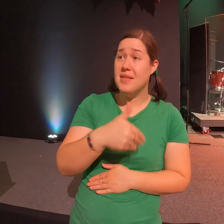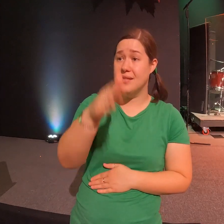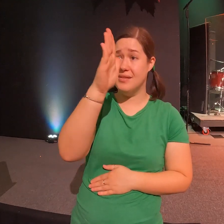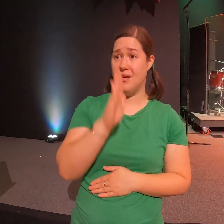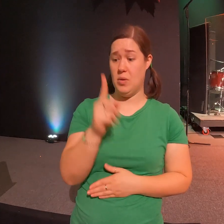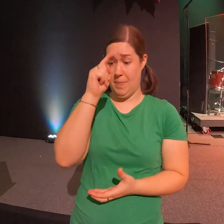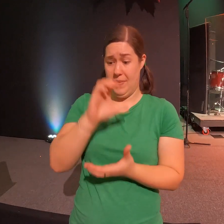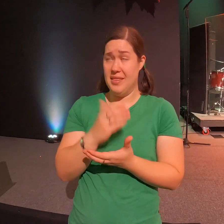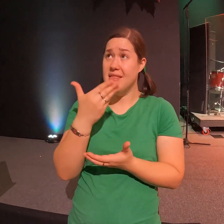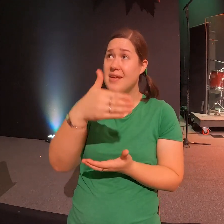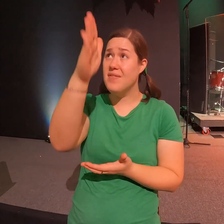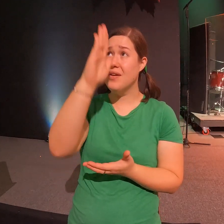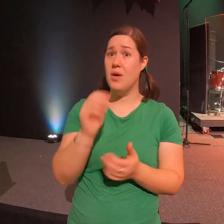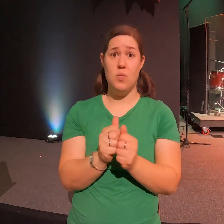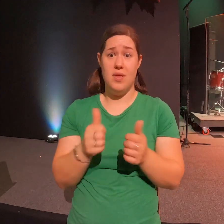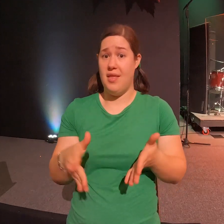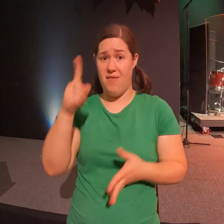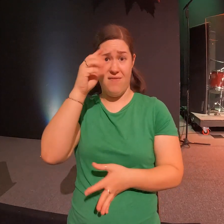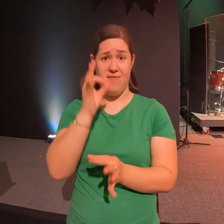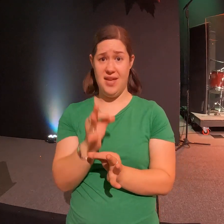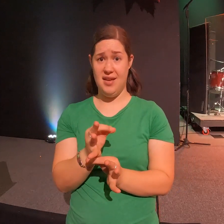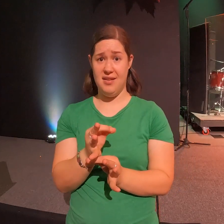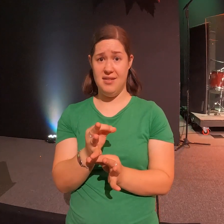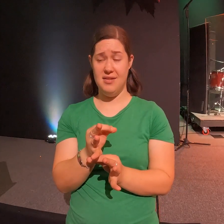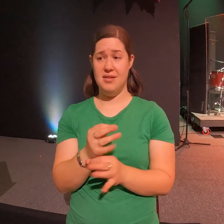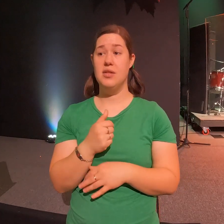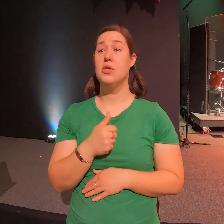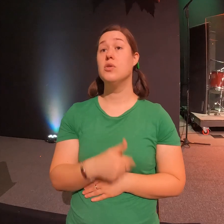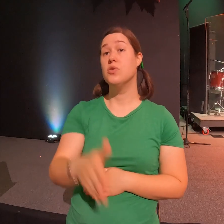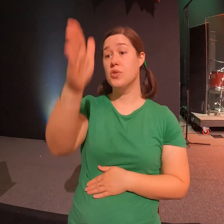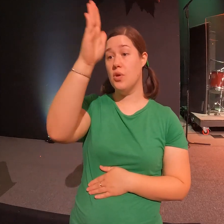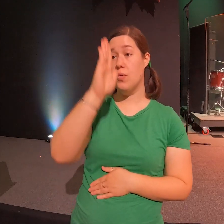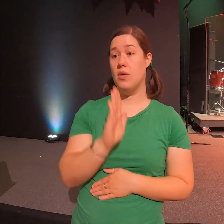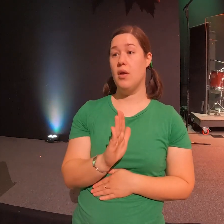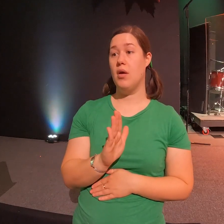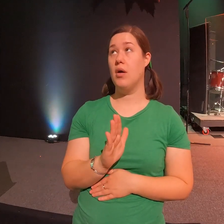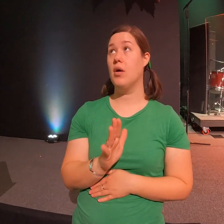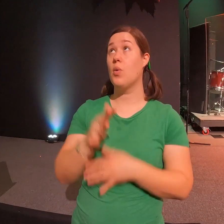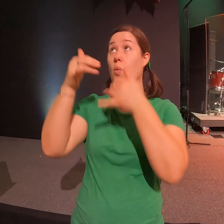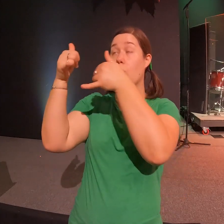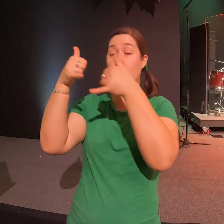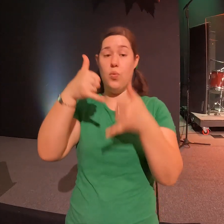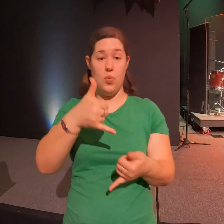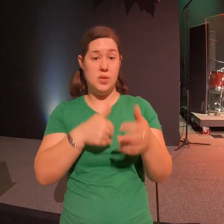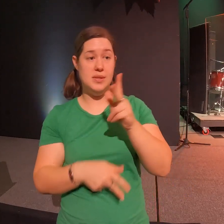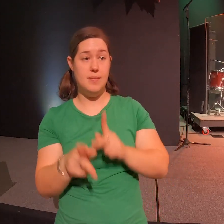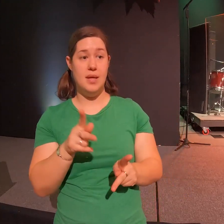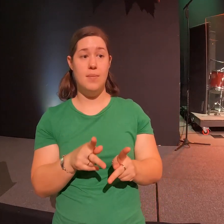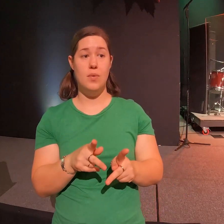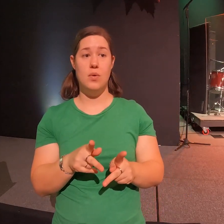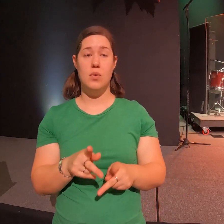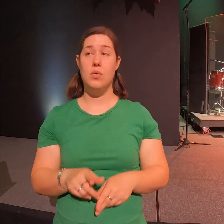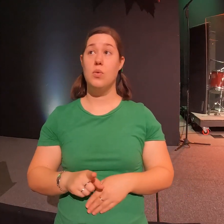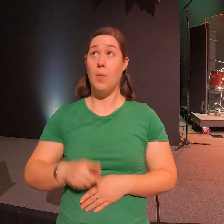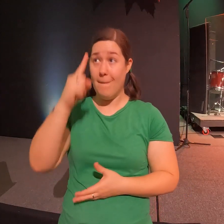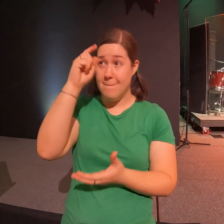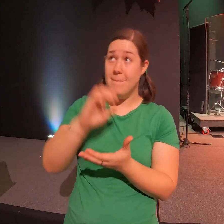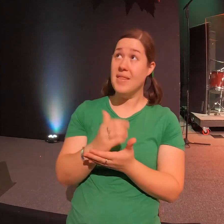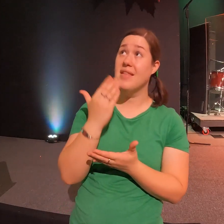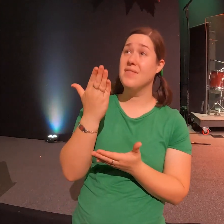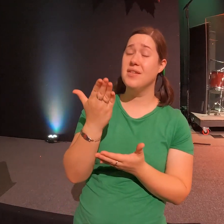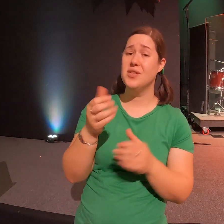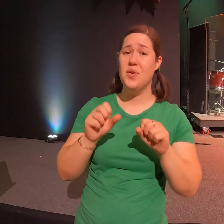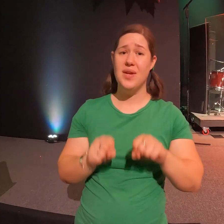for God rewards those who sincerely seek God. So can we serve impactfully